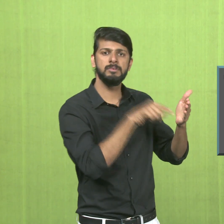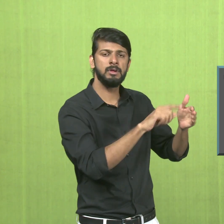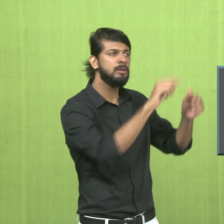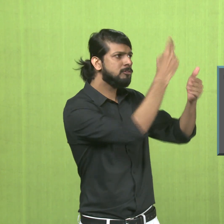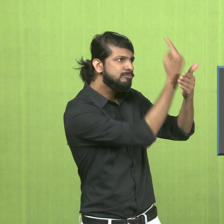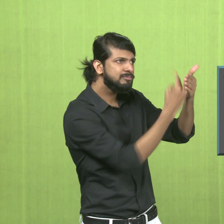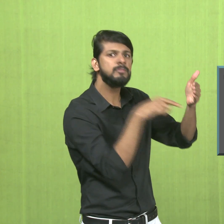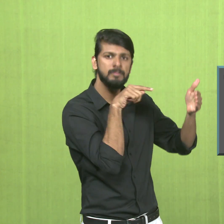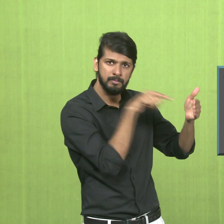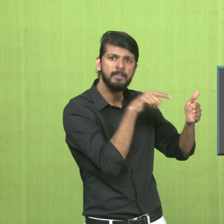painted.